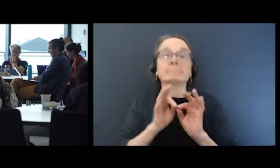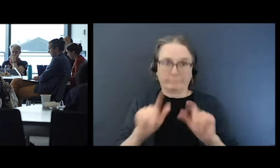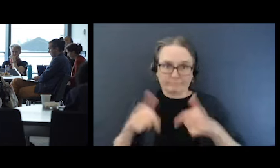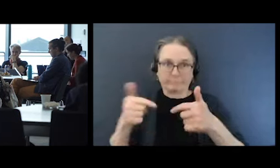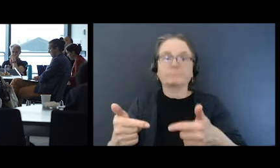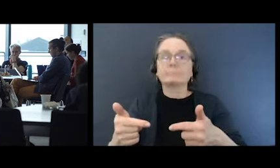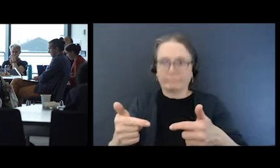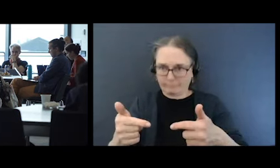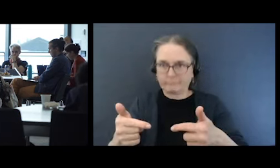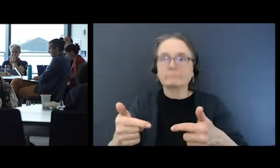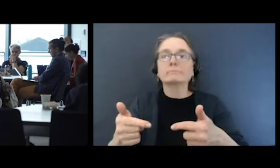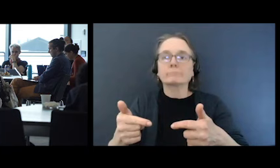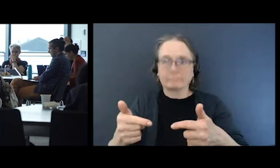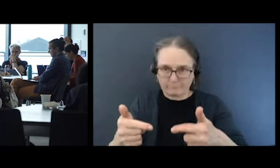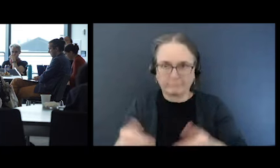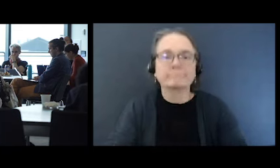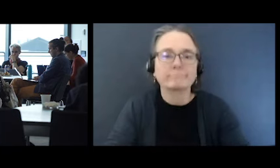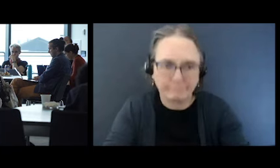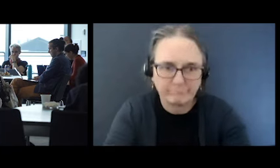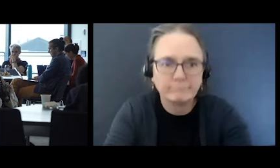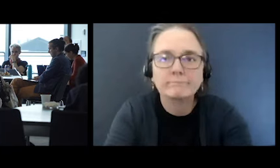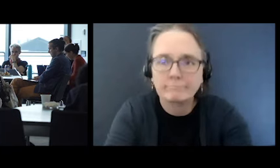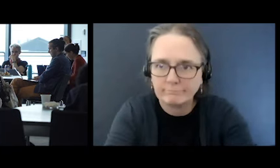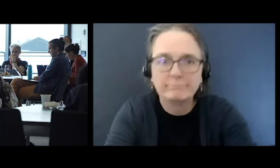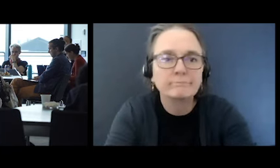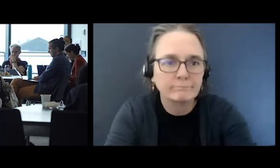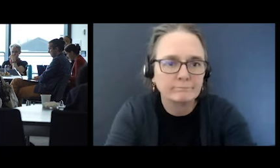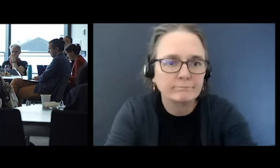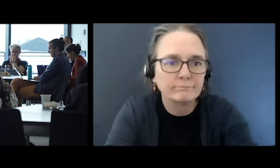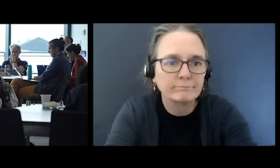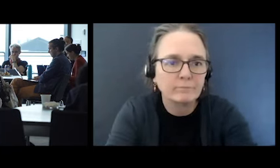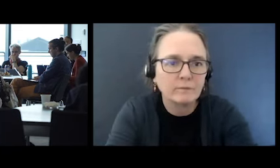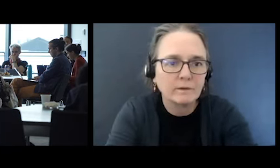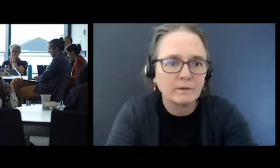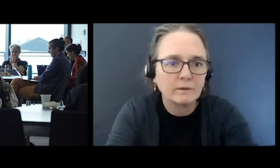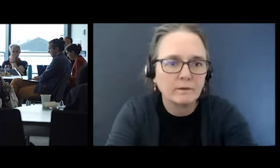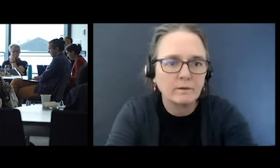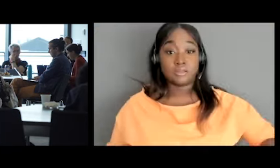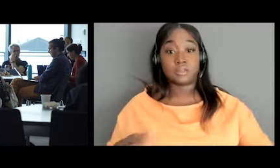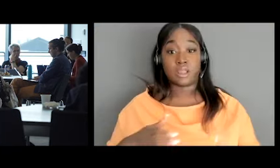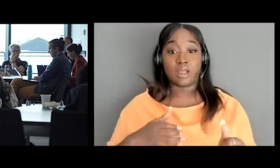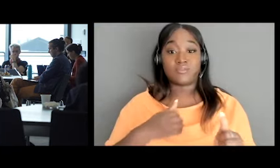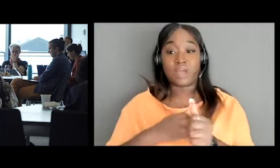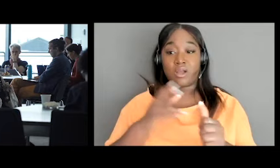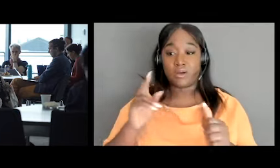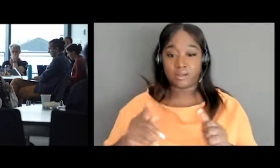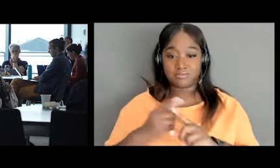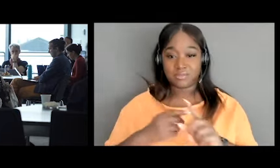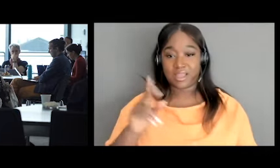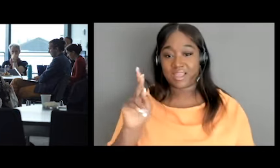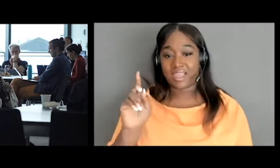saying about like to what degree is there calorie burn in providing